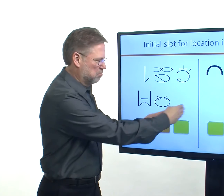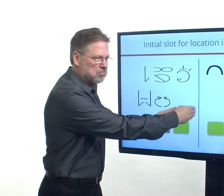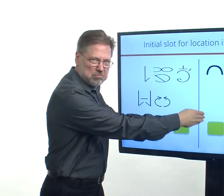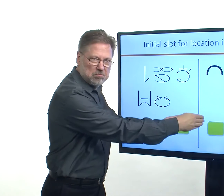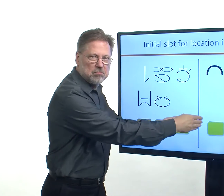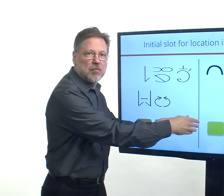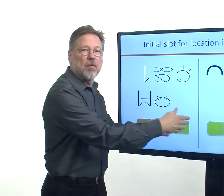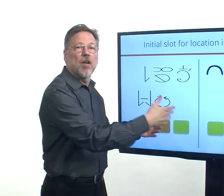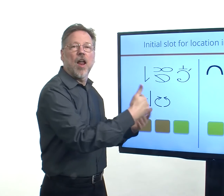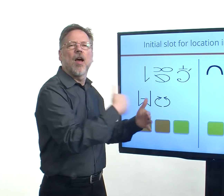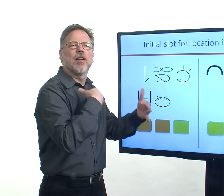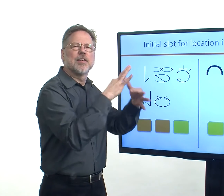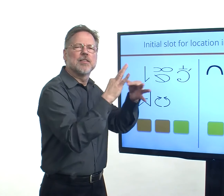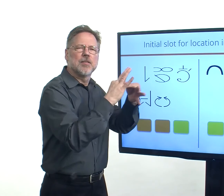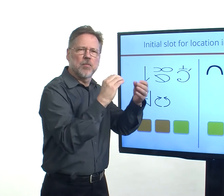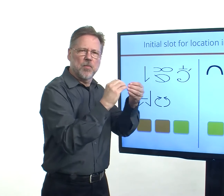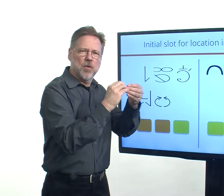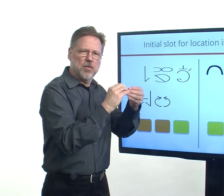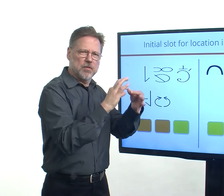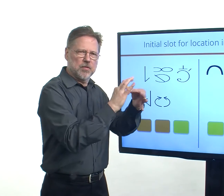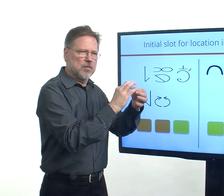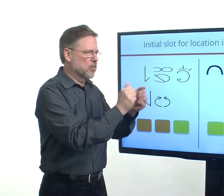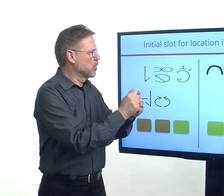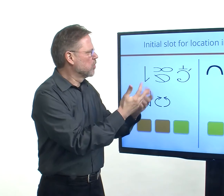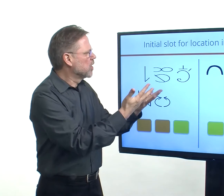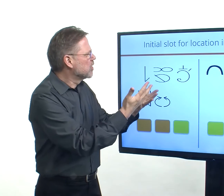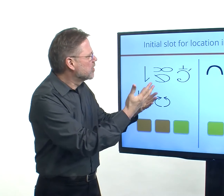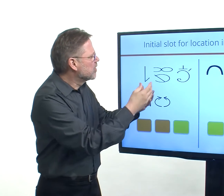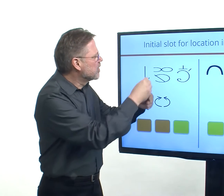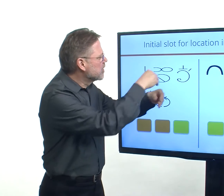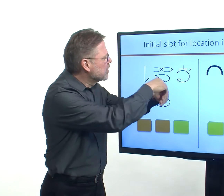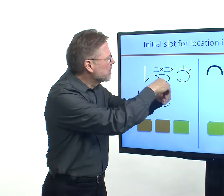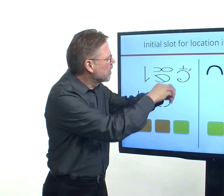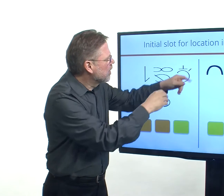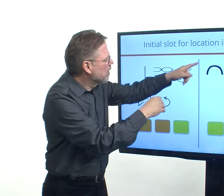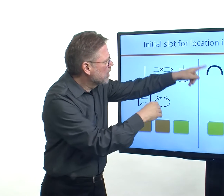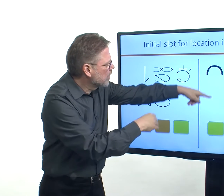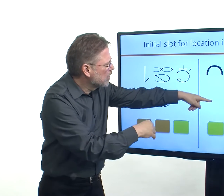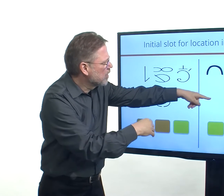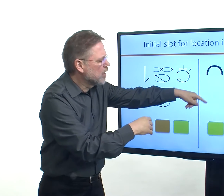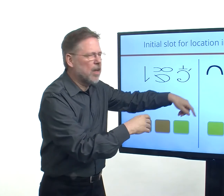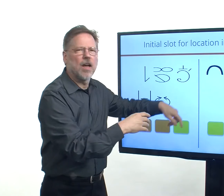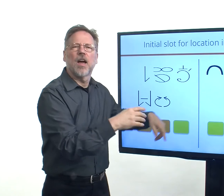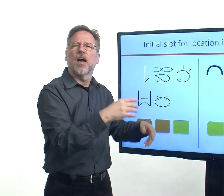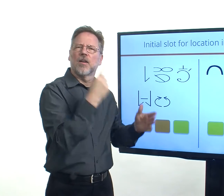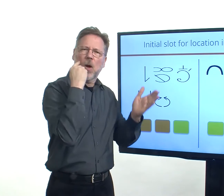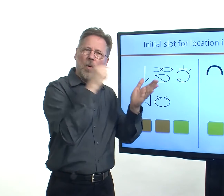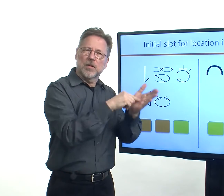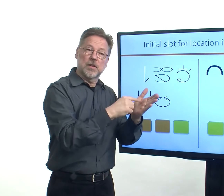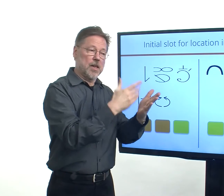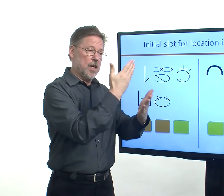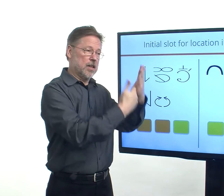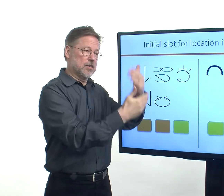In comparing the two systems then, it's clear that their templates are different. Now I'll talk more about the symbols in the